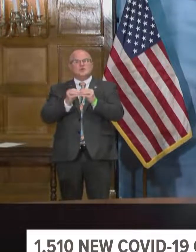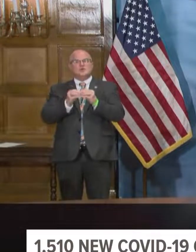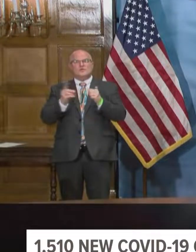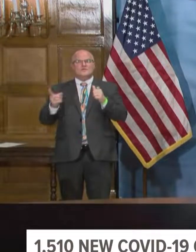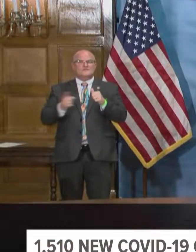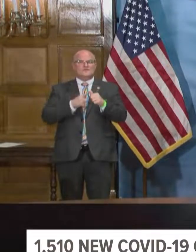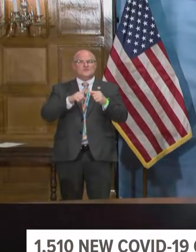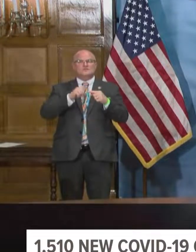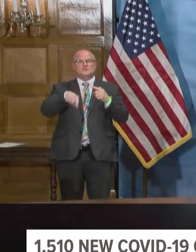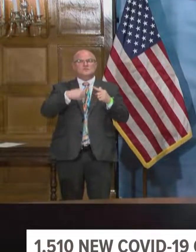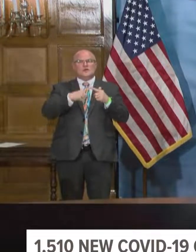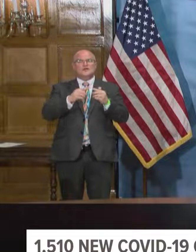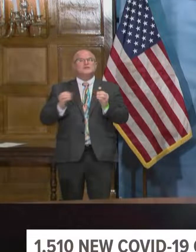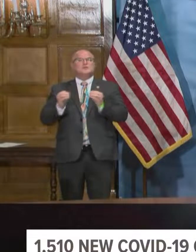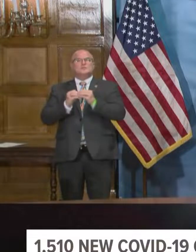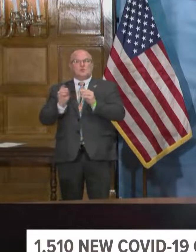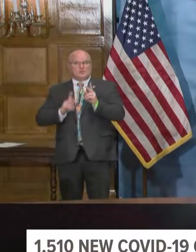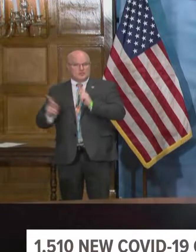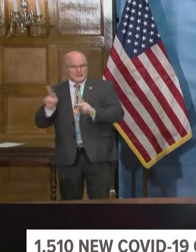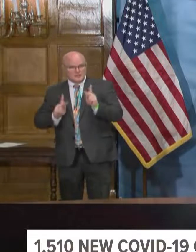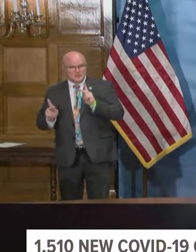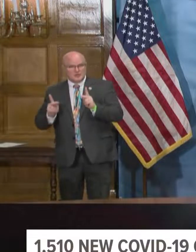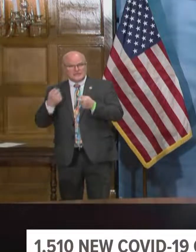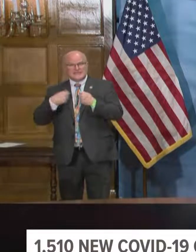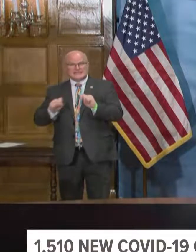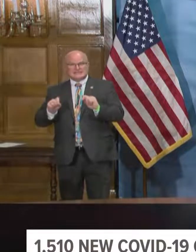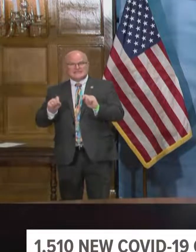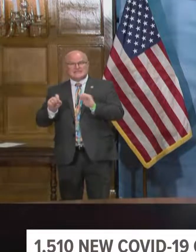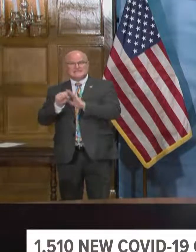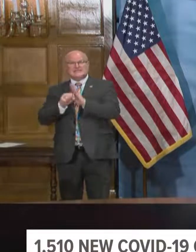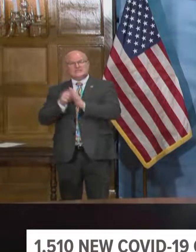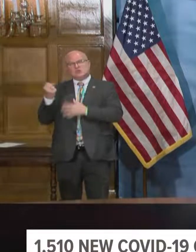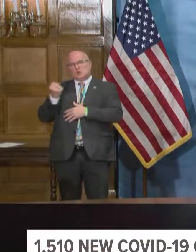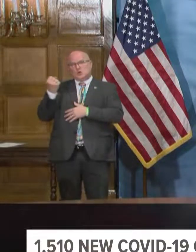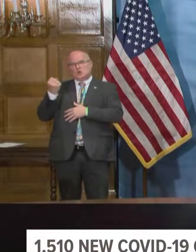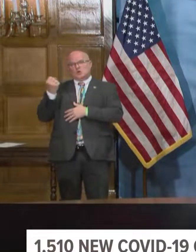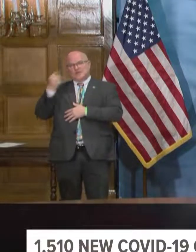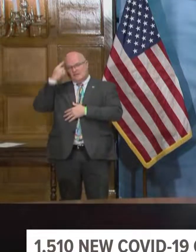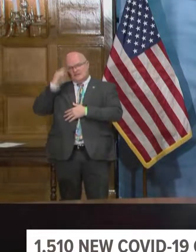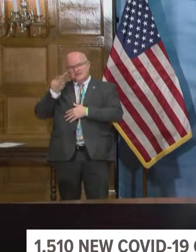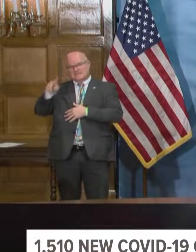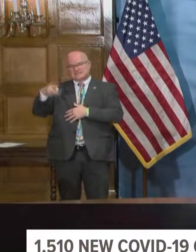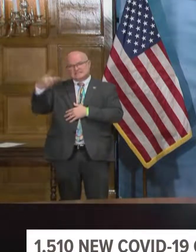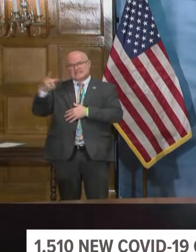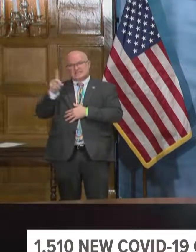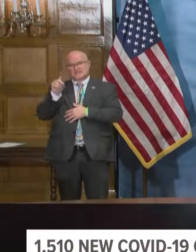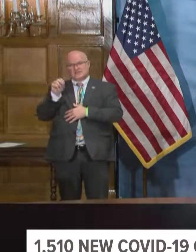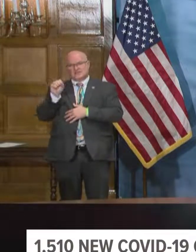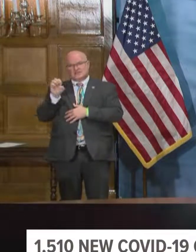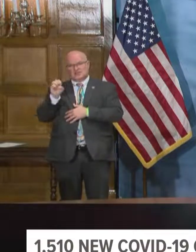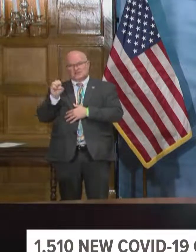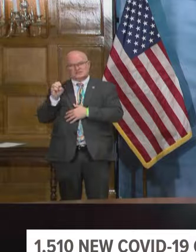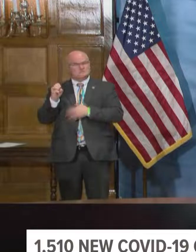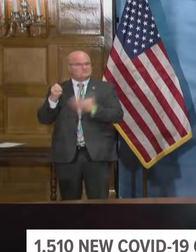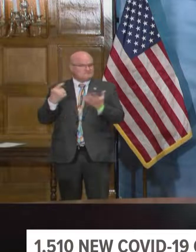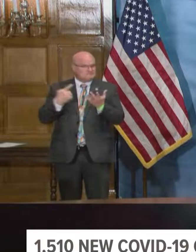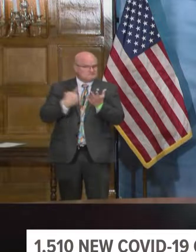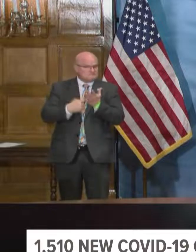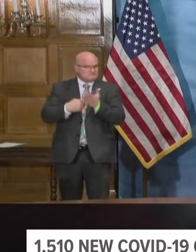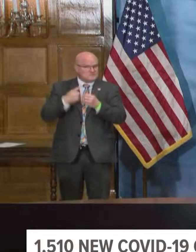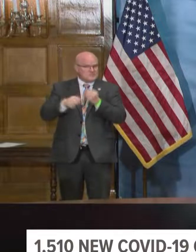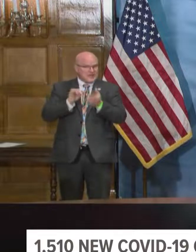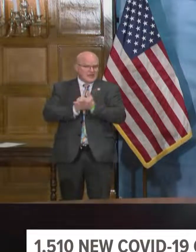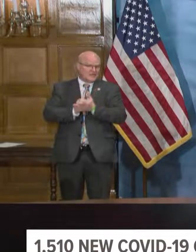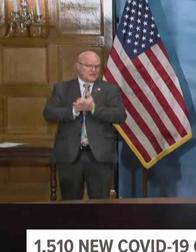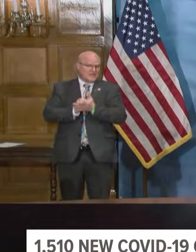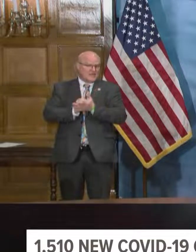to administer to more people instead of states holding that, for the second round dose. Has there been any talk recently about that?